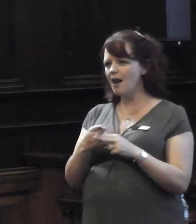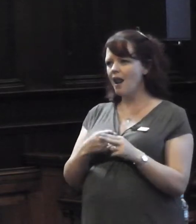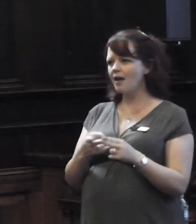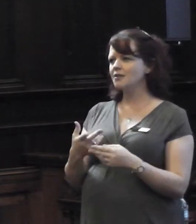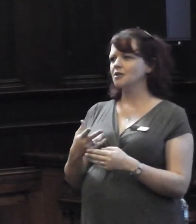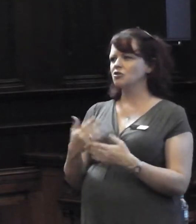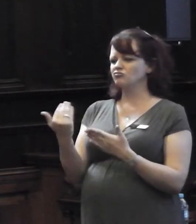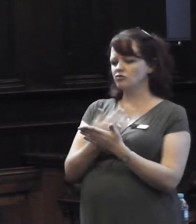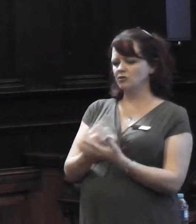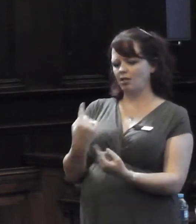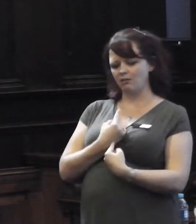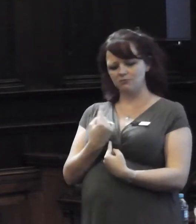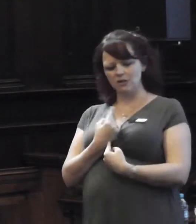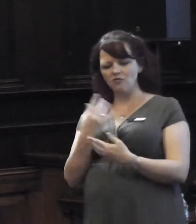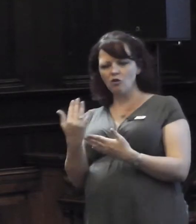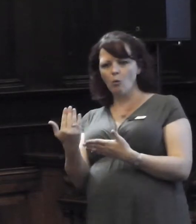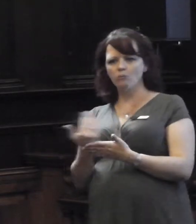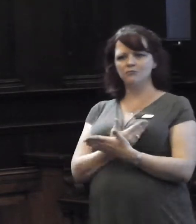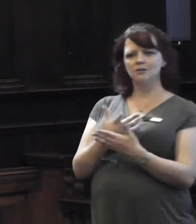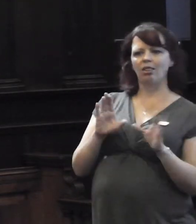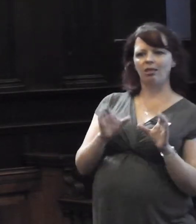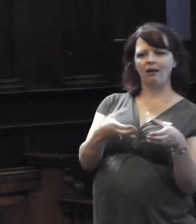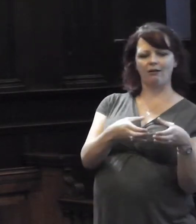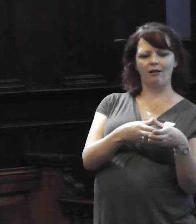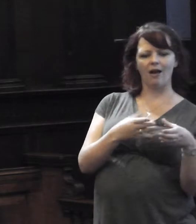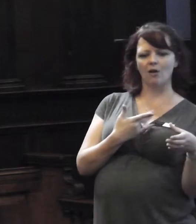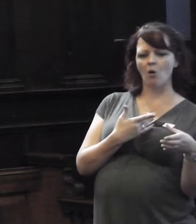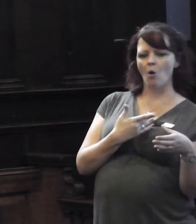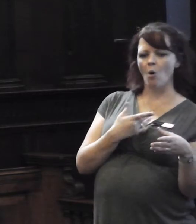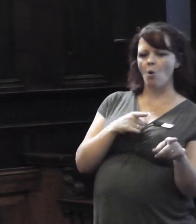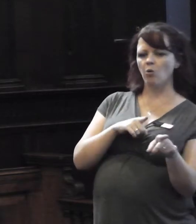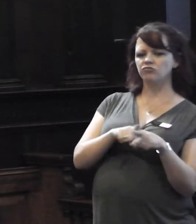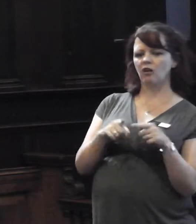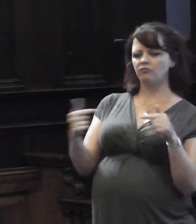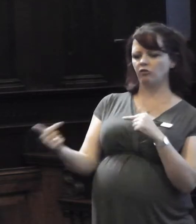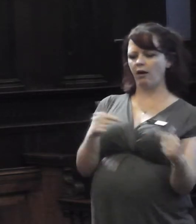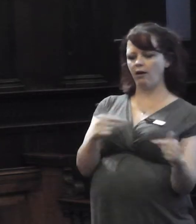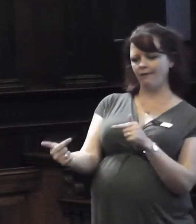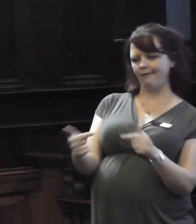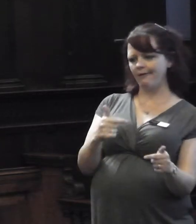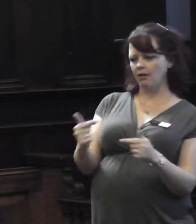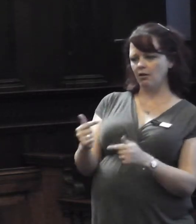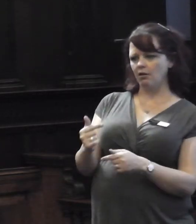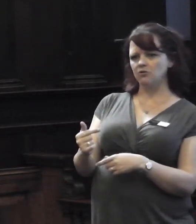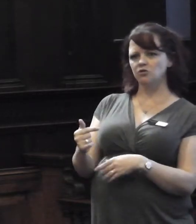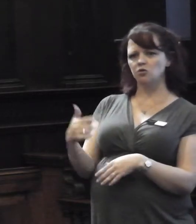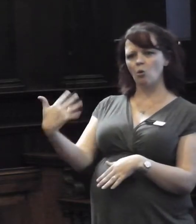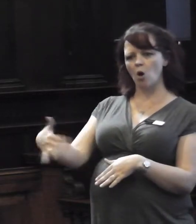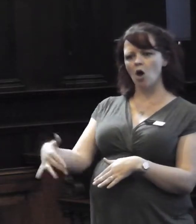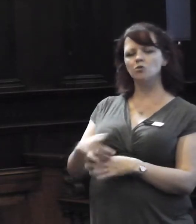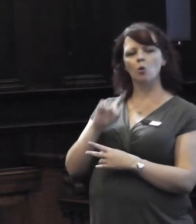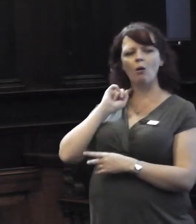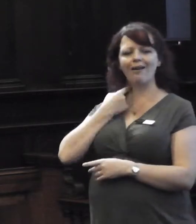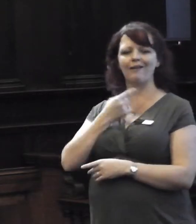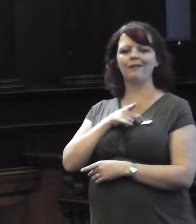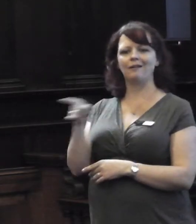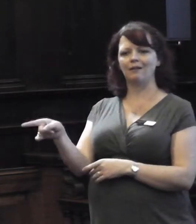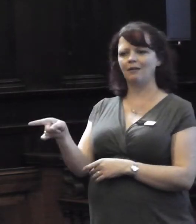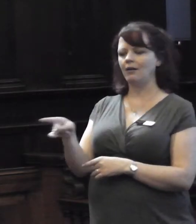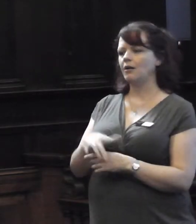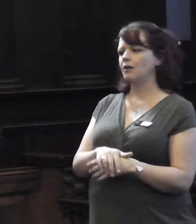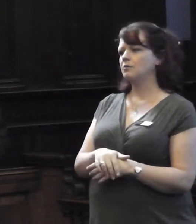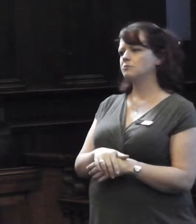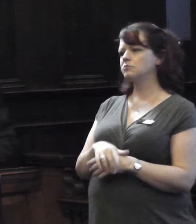their fellow gang members, or injure their rivals, sometimes fatally. For those involved